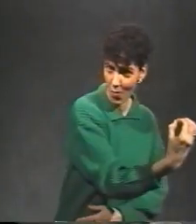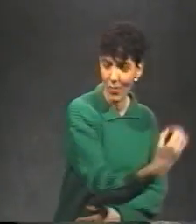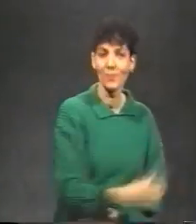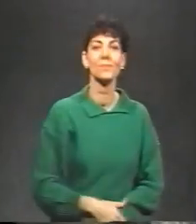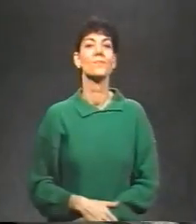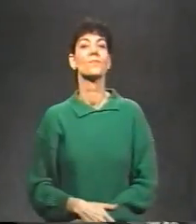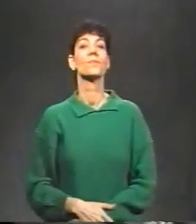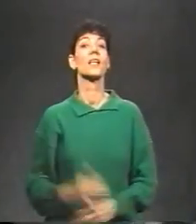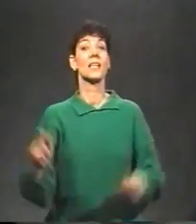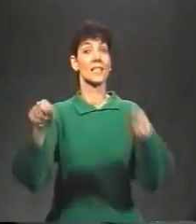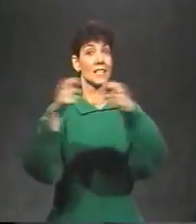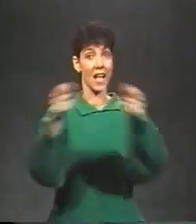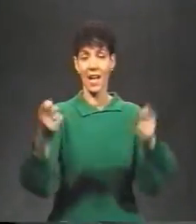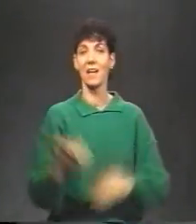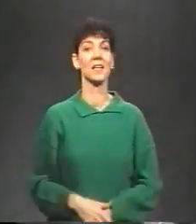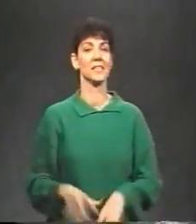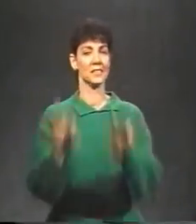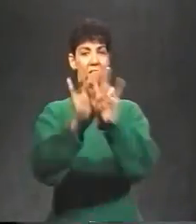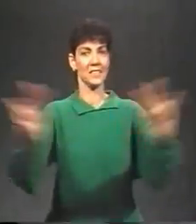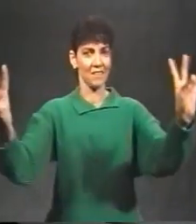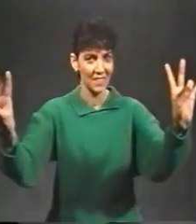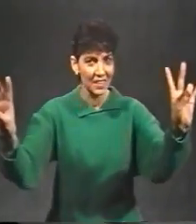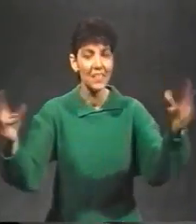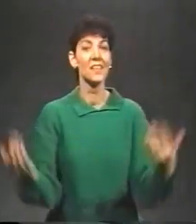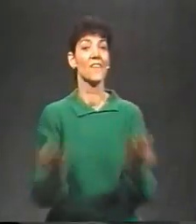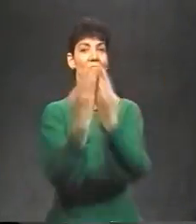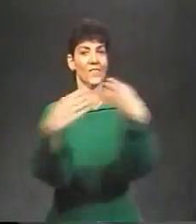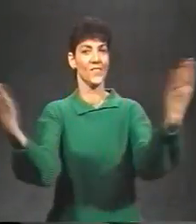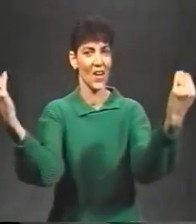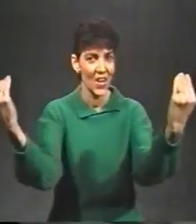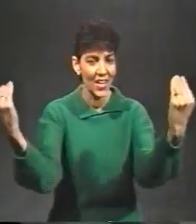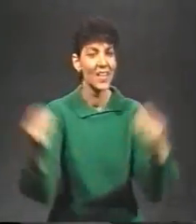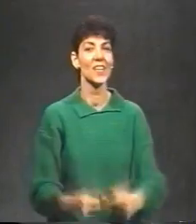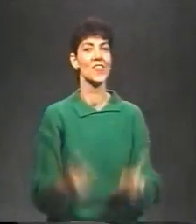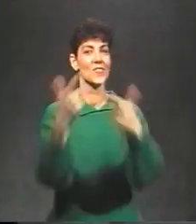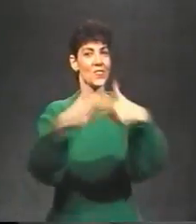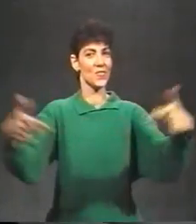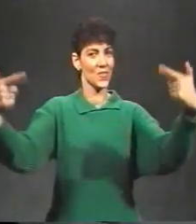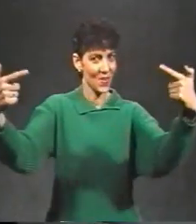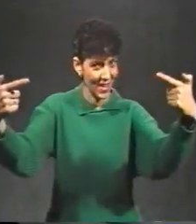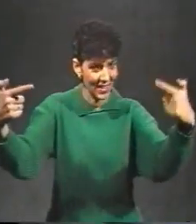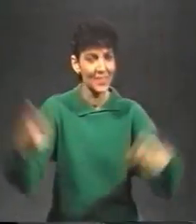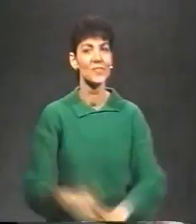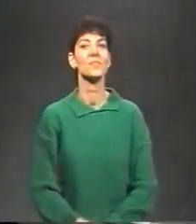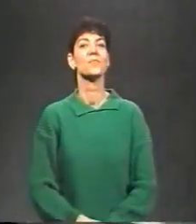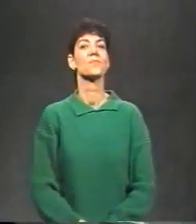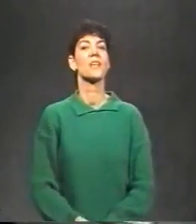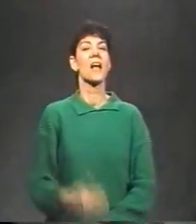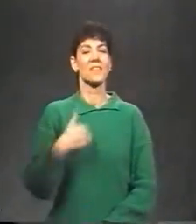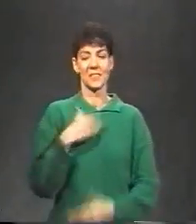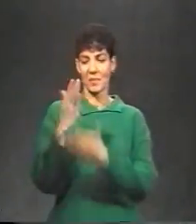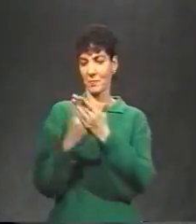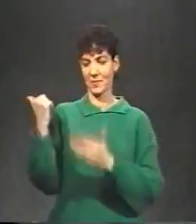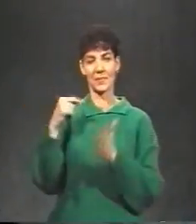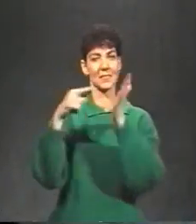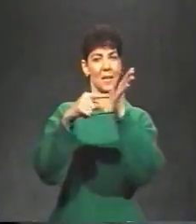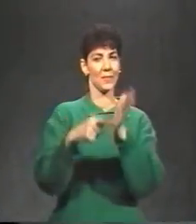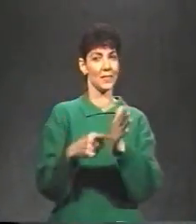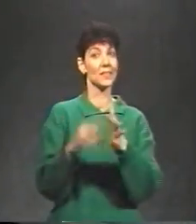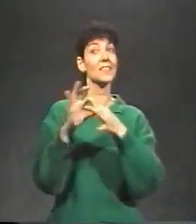of a tie, the hands begin together and simultaneously move out to the sides with the same number. Here are signers